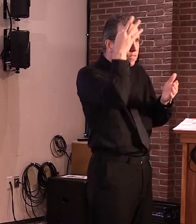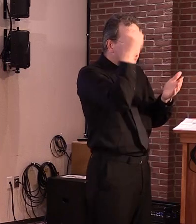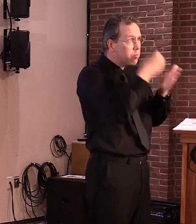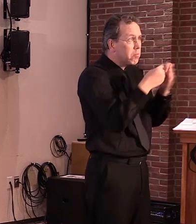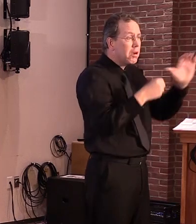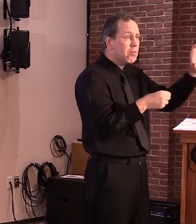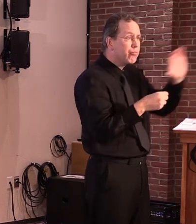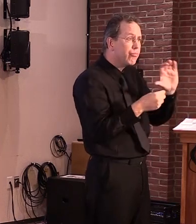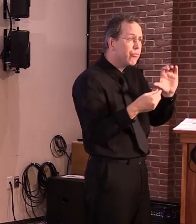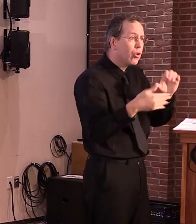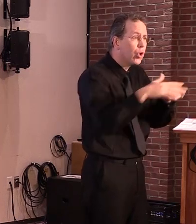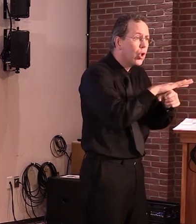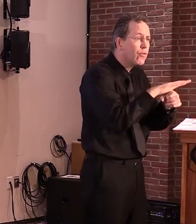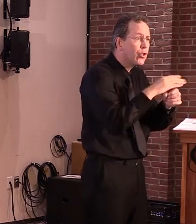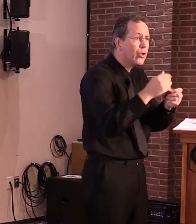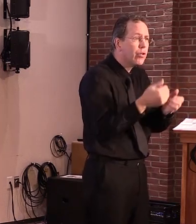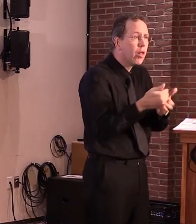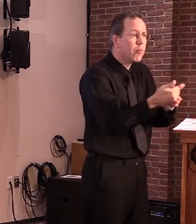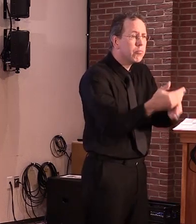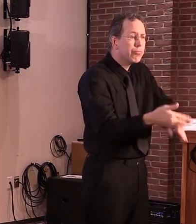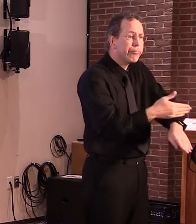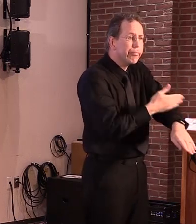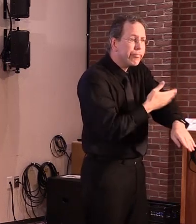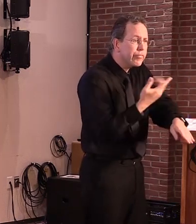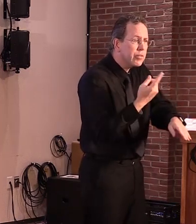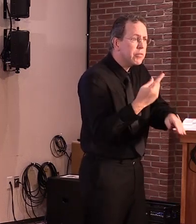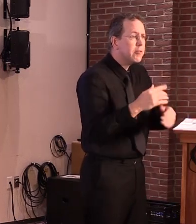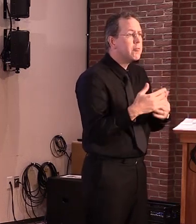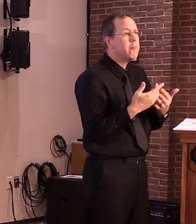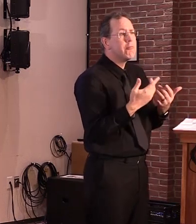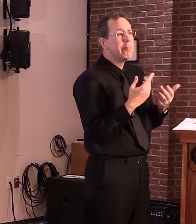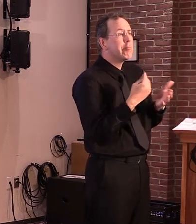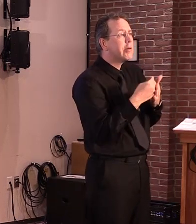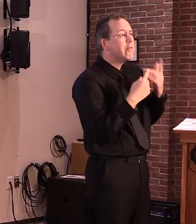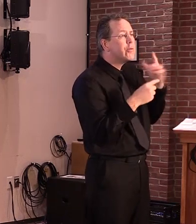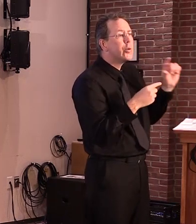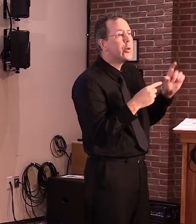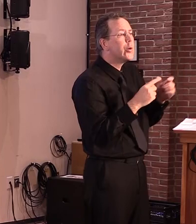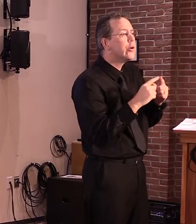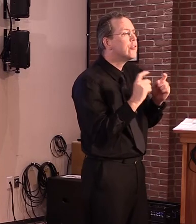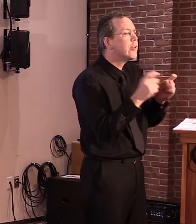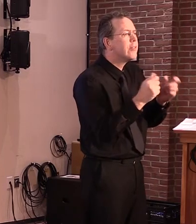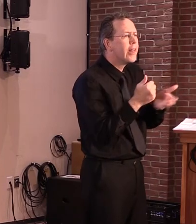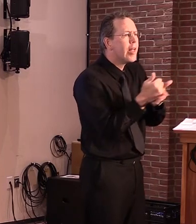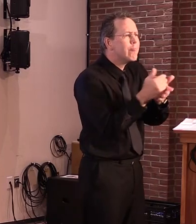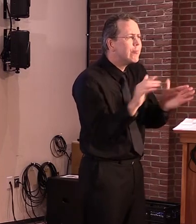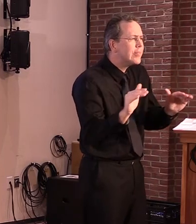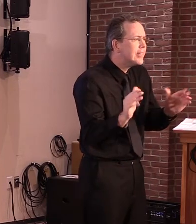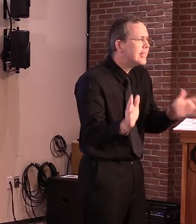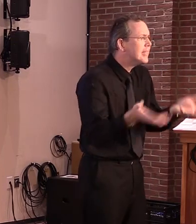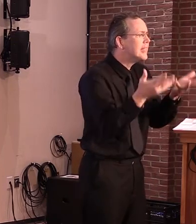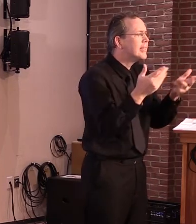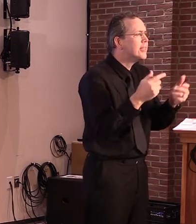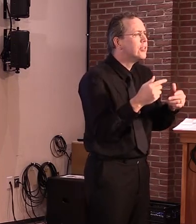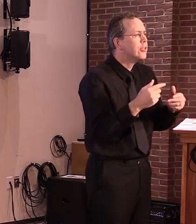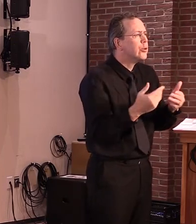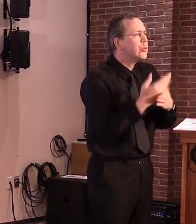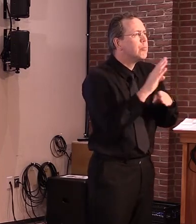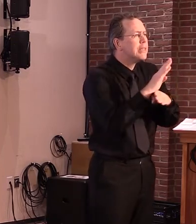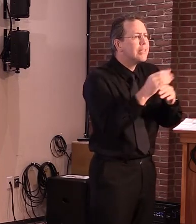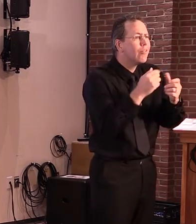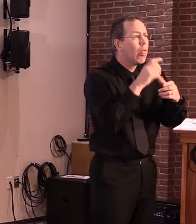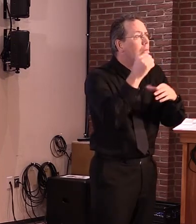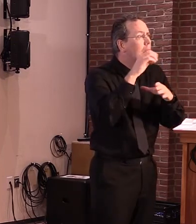perhaps try to encourage new sectors of the economy so that we